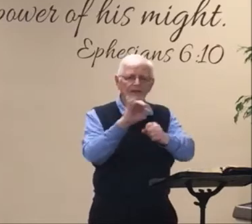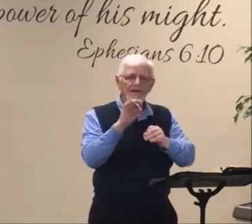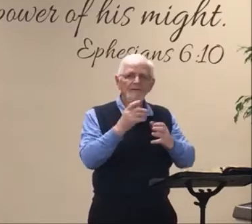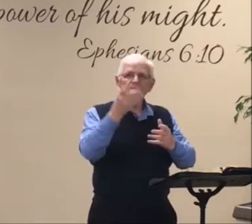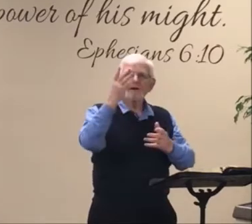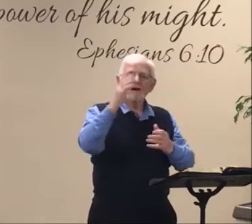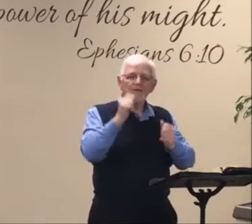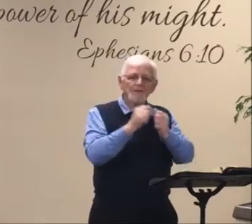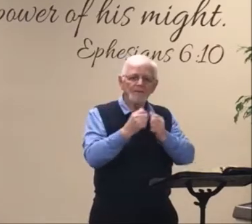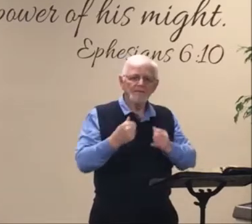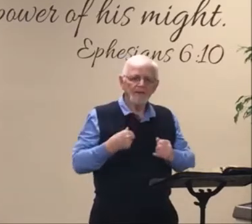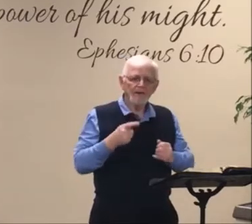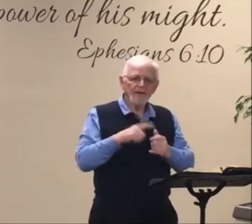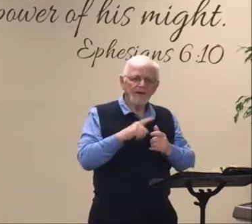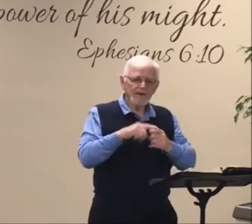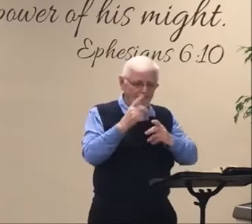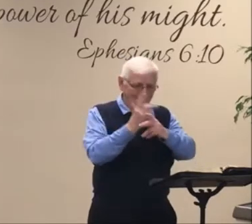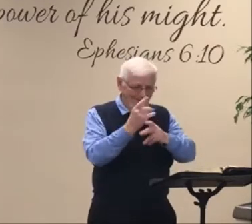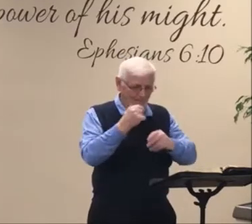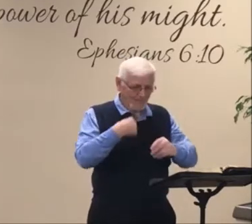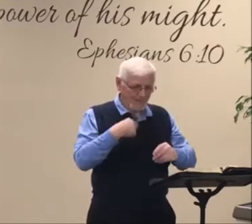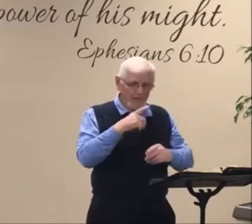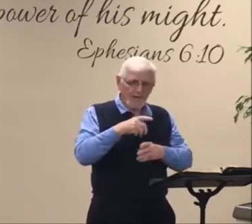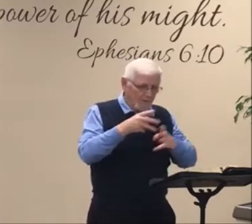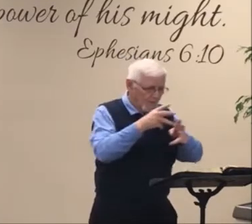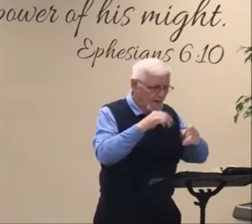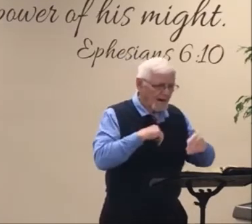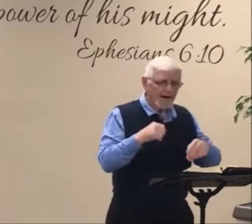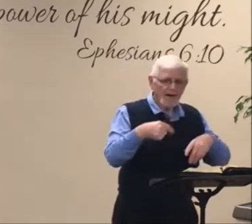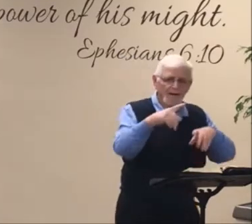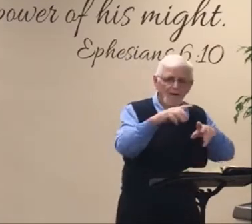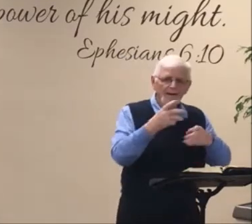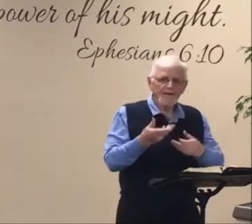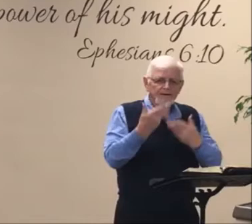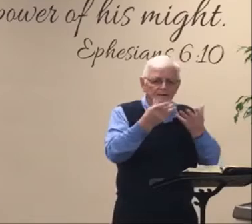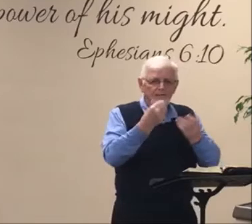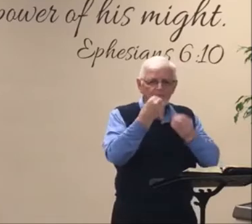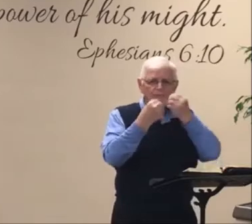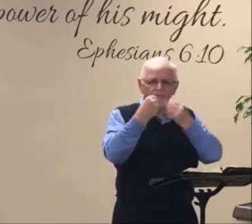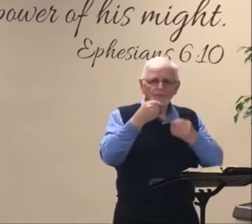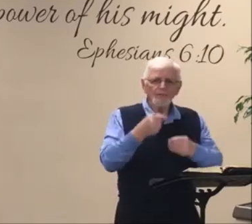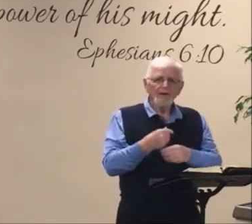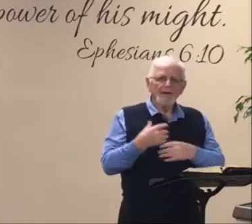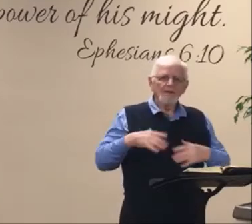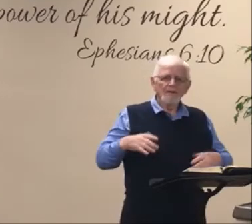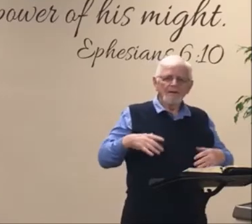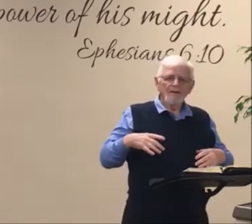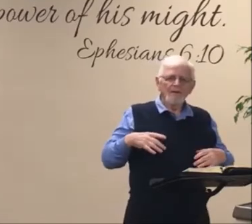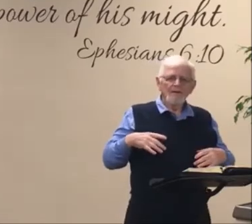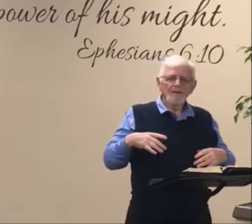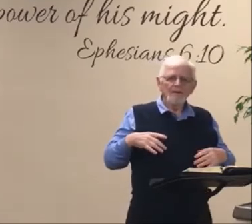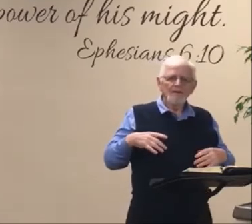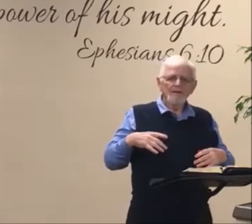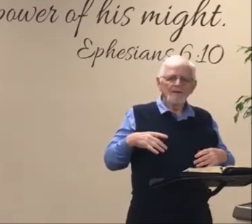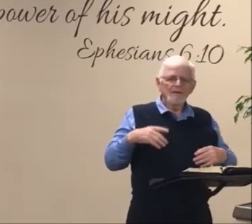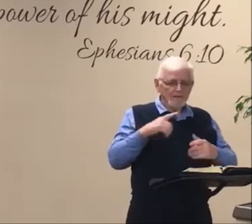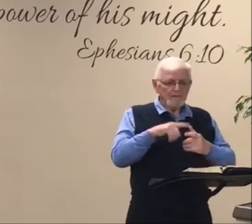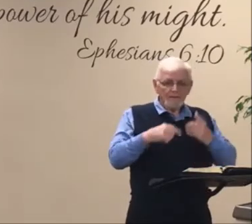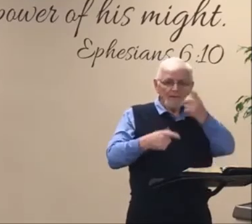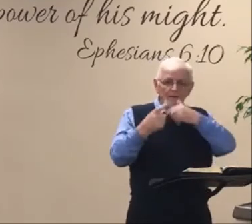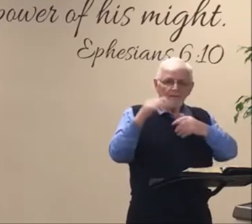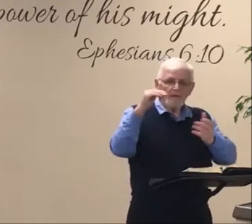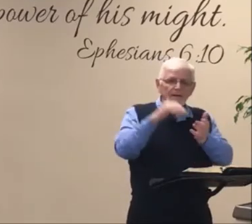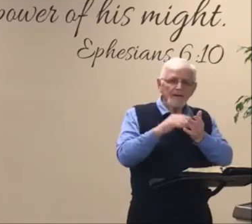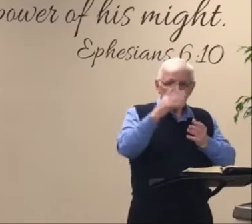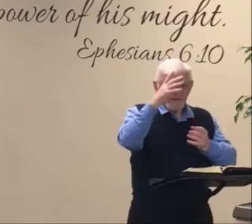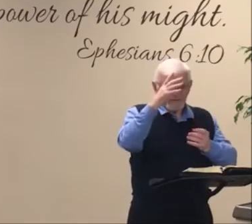me, and will keep me in this way that I go, and will give me bread to eat and raiment to put on, so that I come again to my